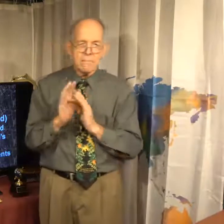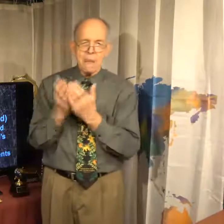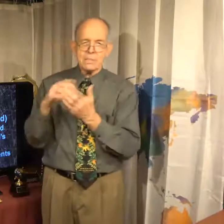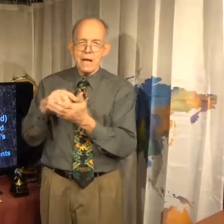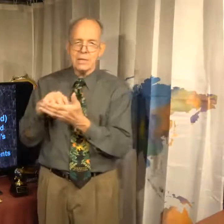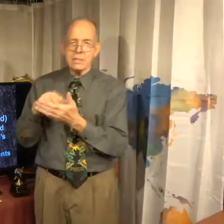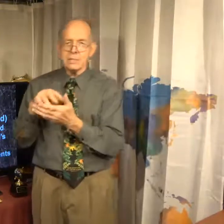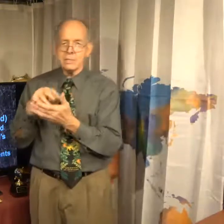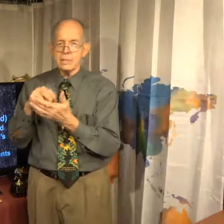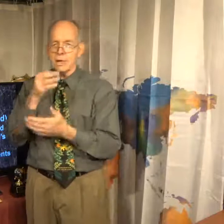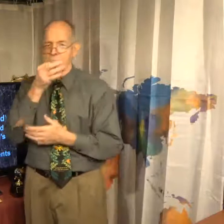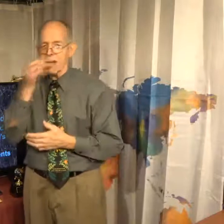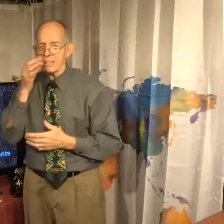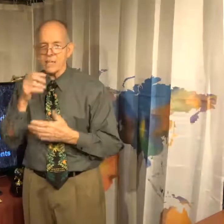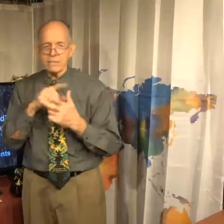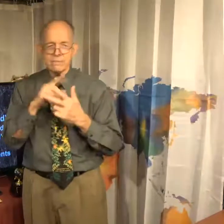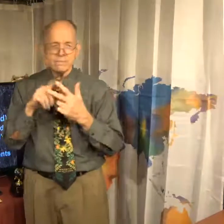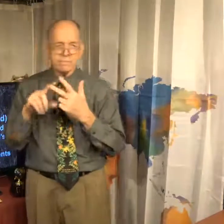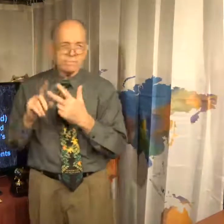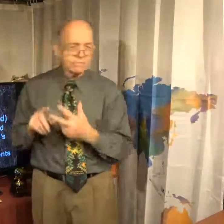Bible study, fasting.